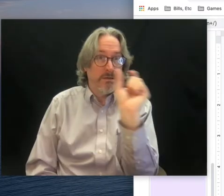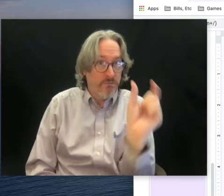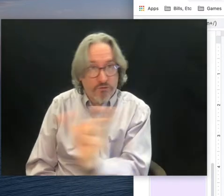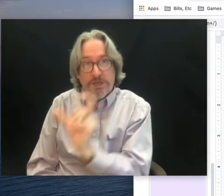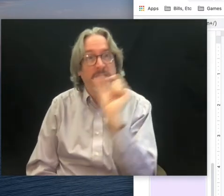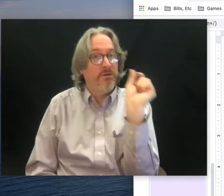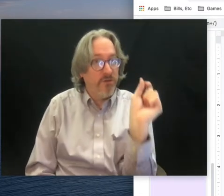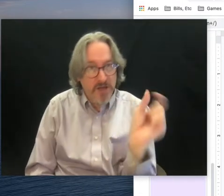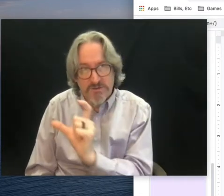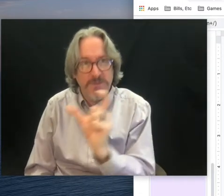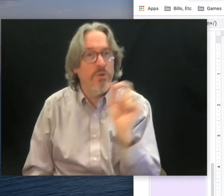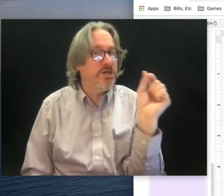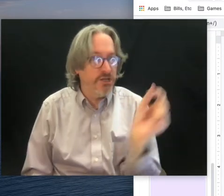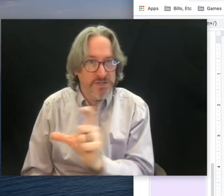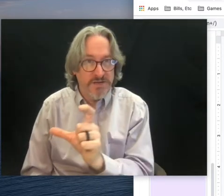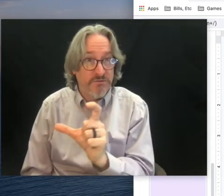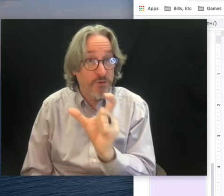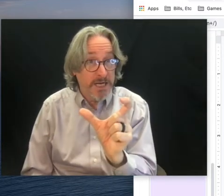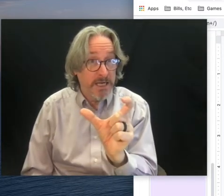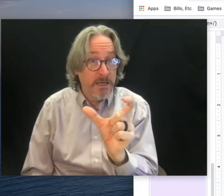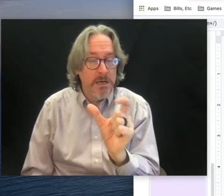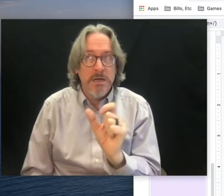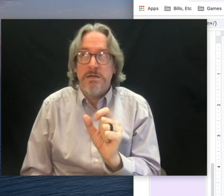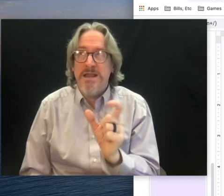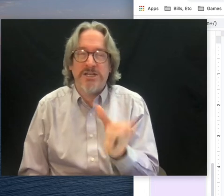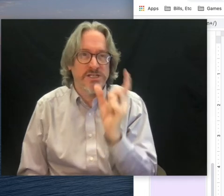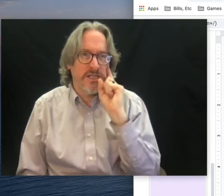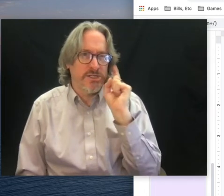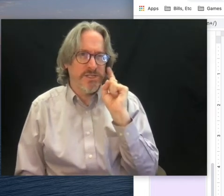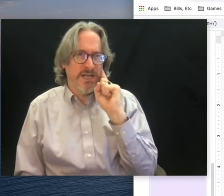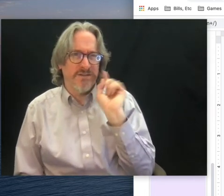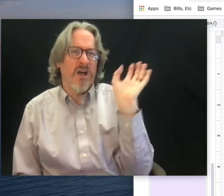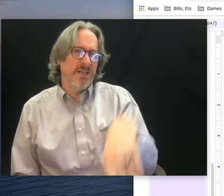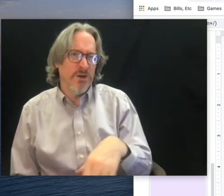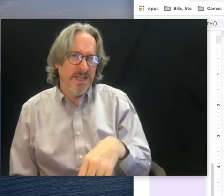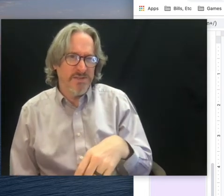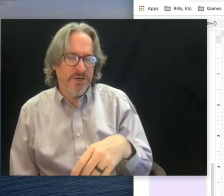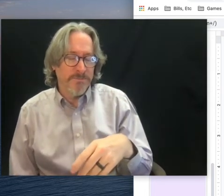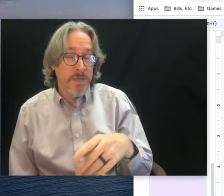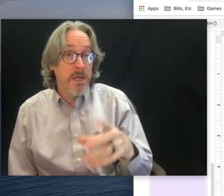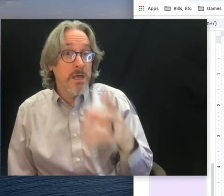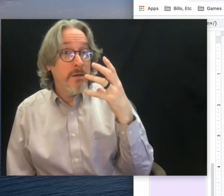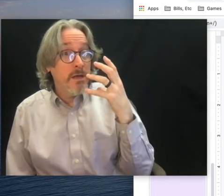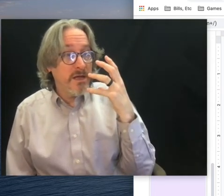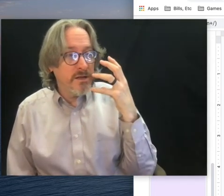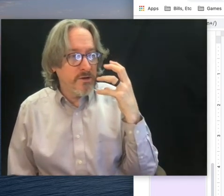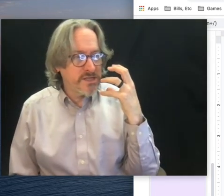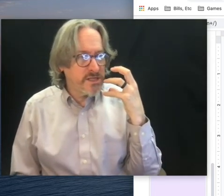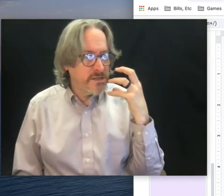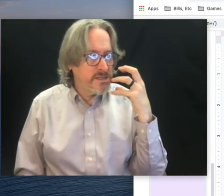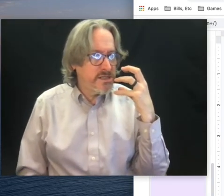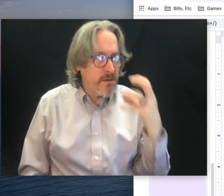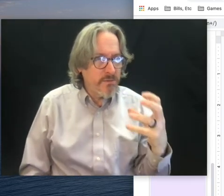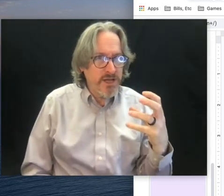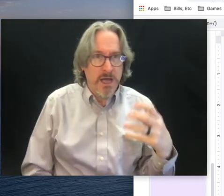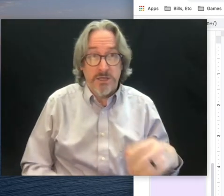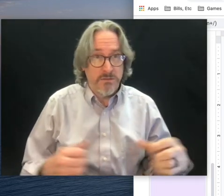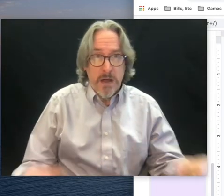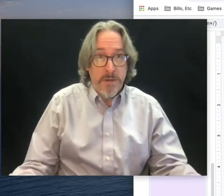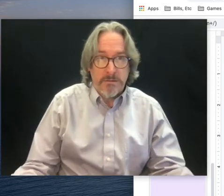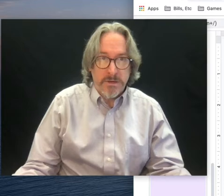free. Free. Every time you watch it, you'll see free. Not just the association, oh, he told me that's free. There's